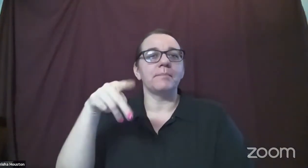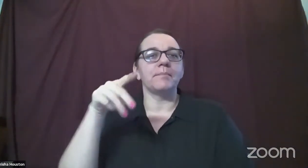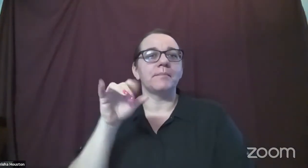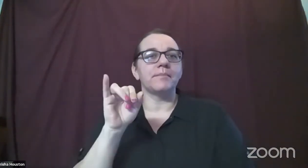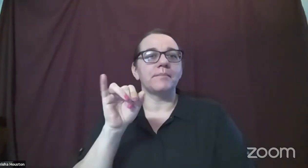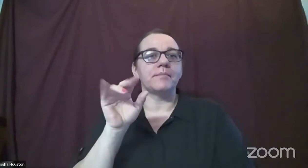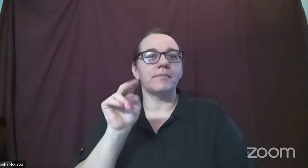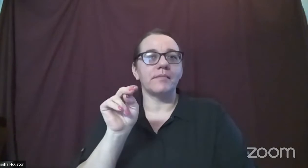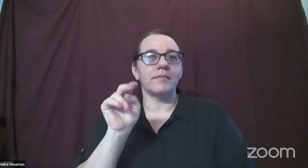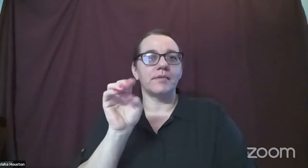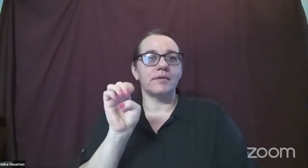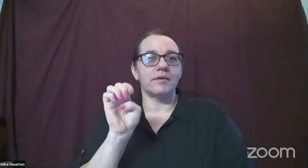Yufeng